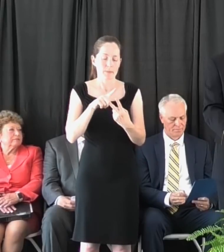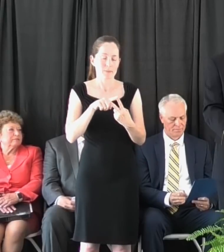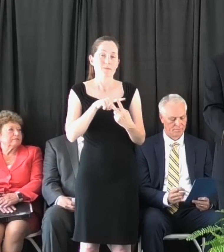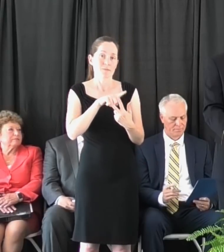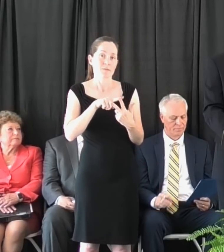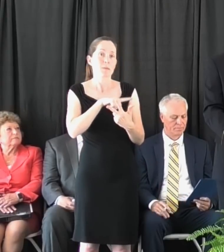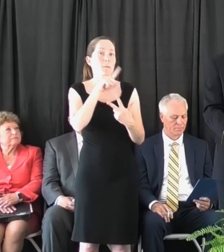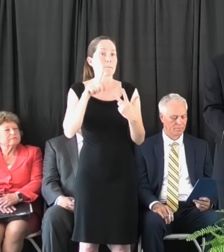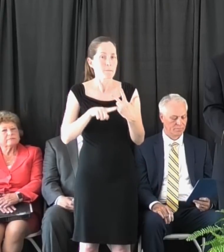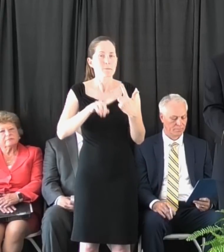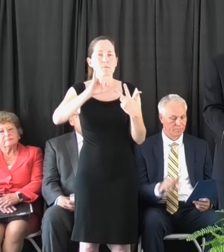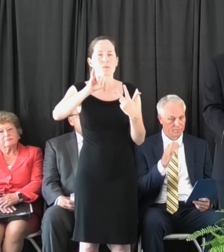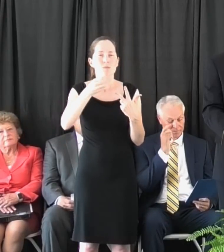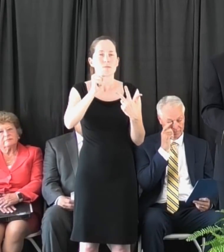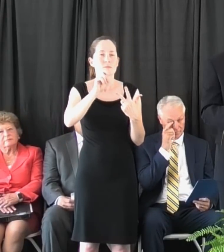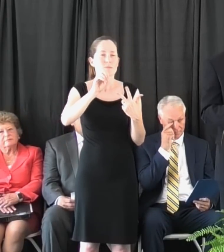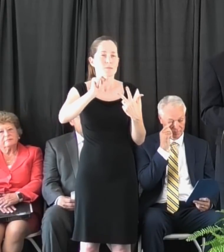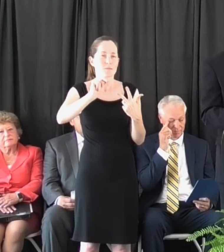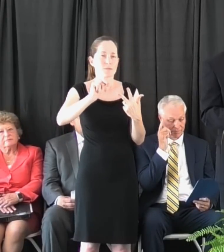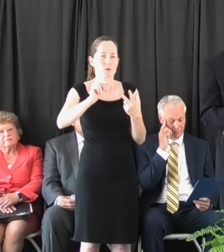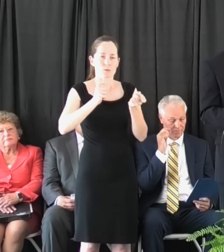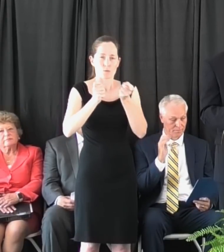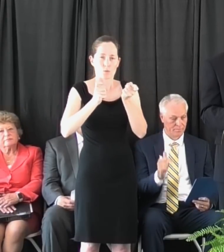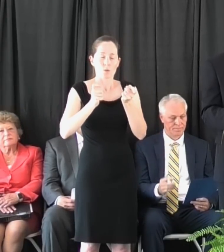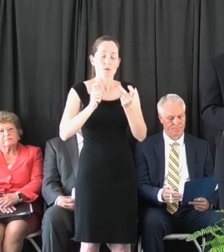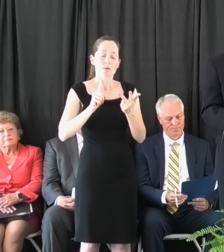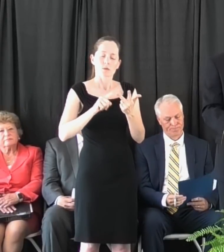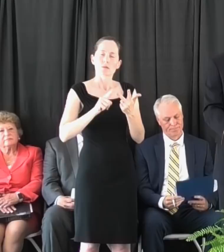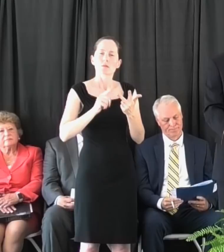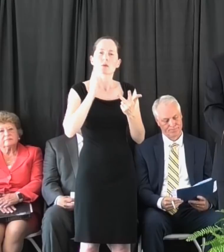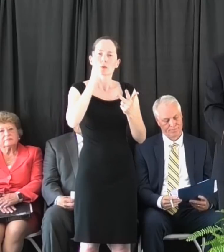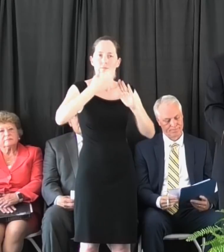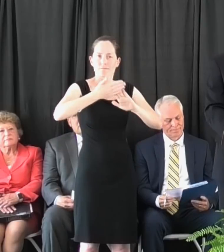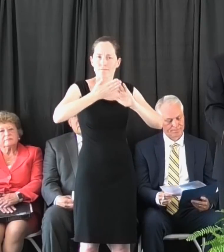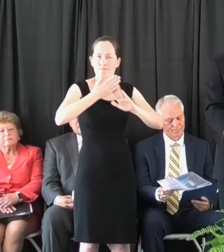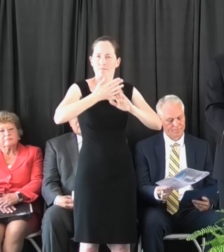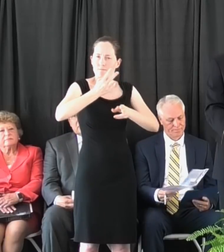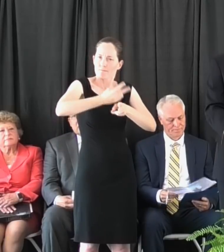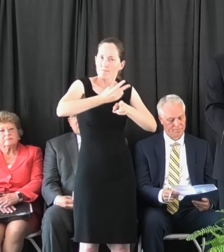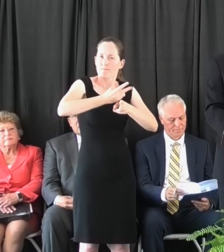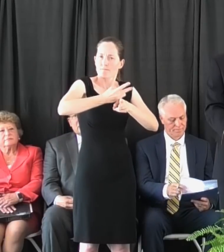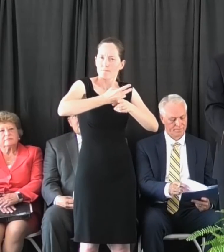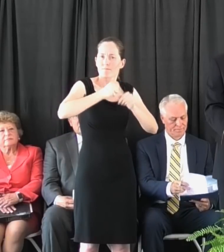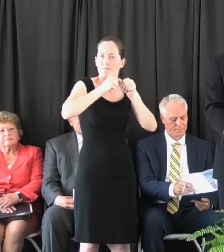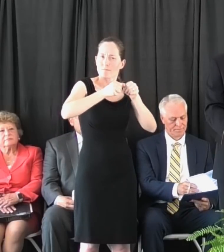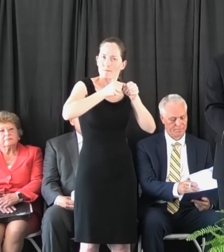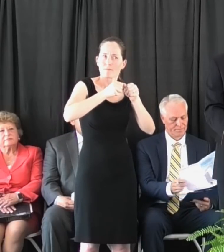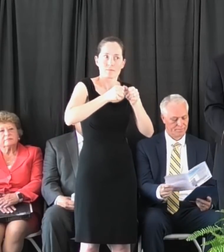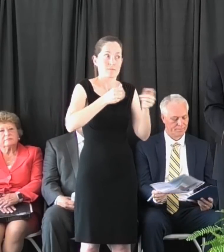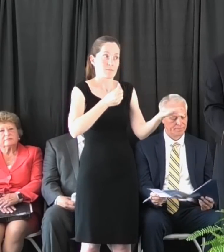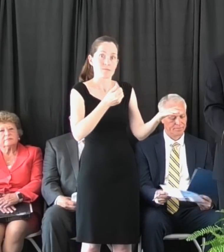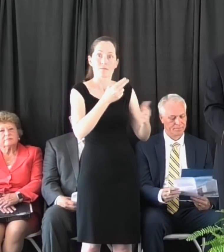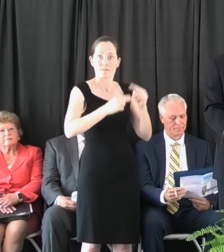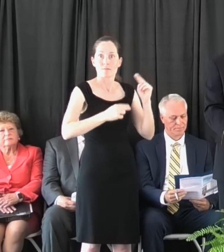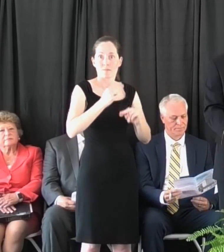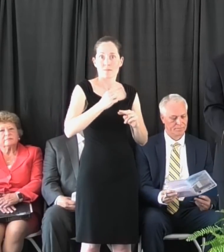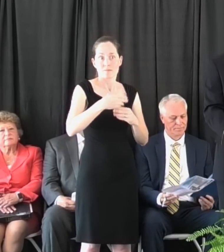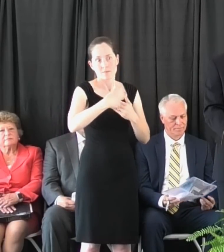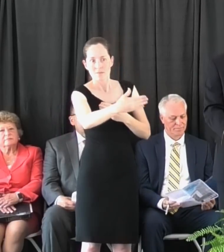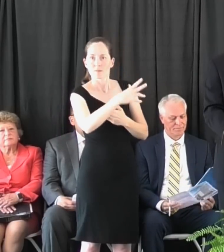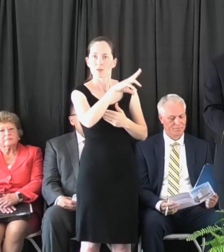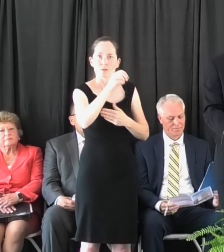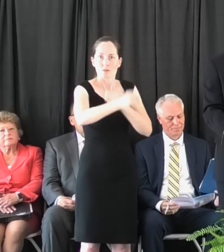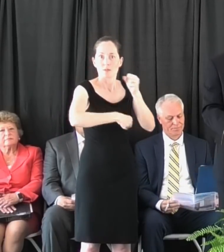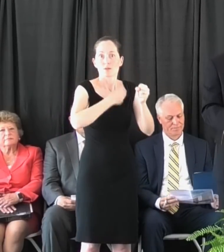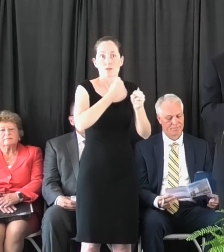finally, Johnson Controls, who will operate and maintain this facility for 30 years on your behalf once we are